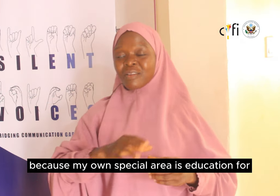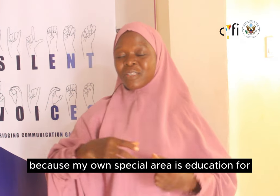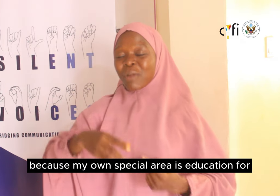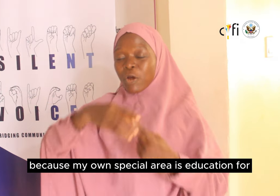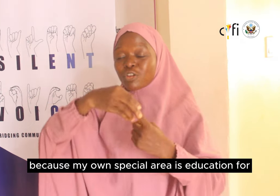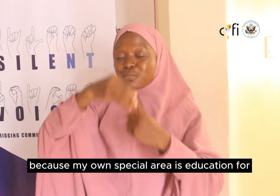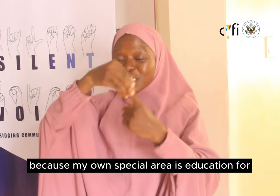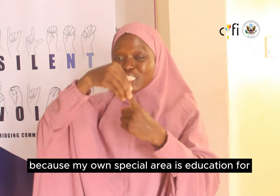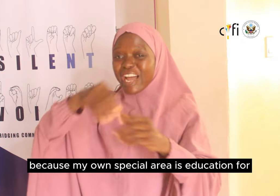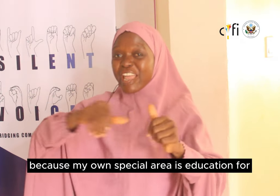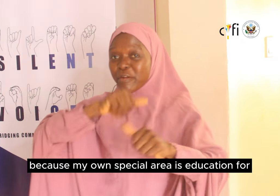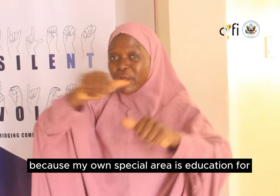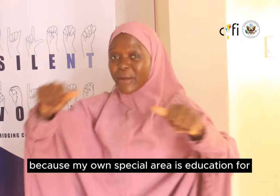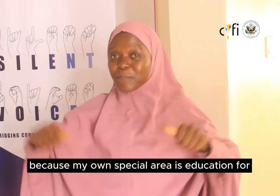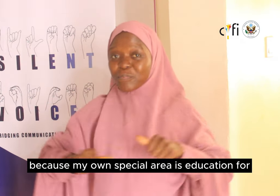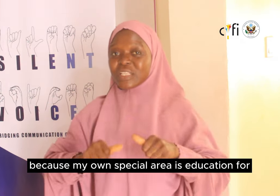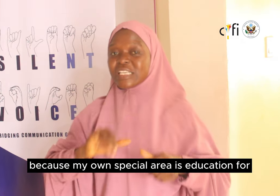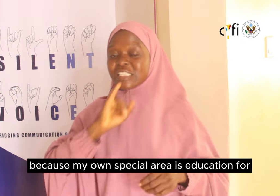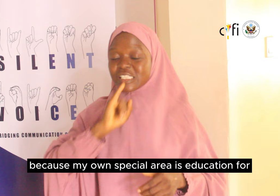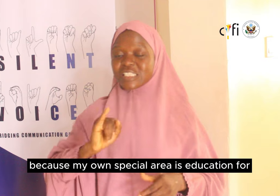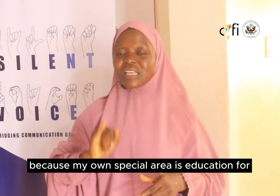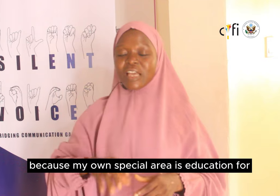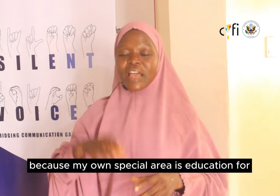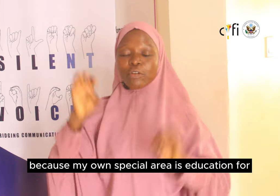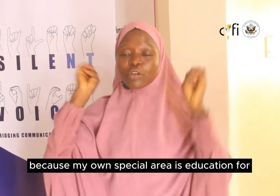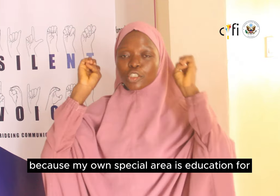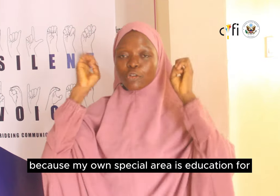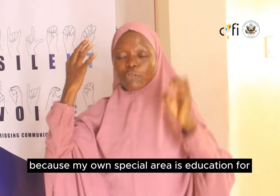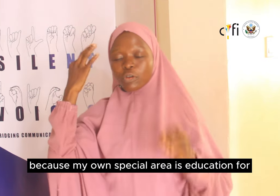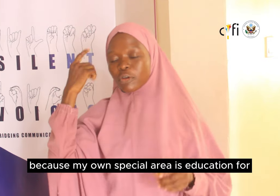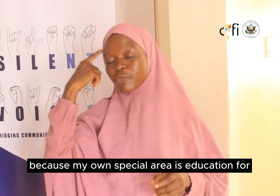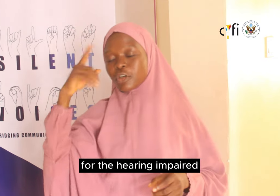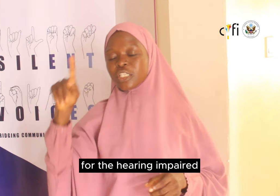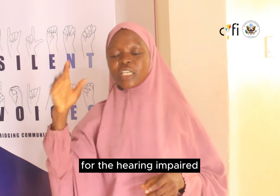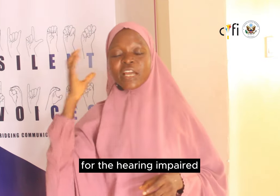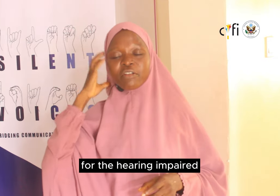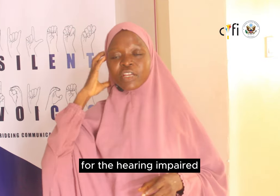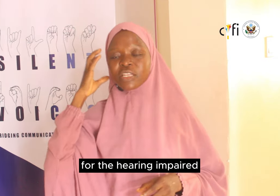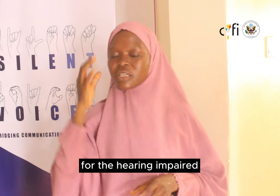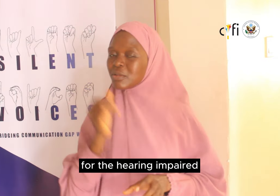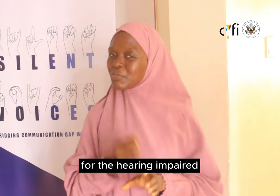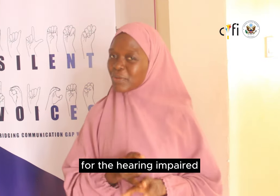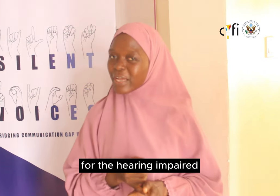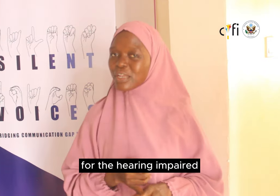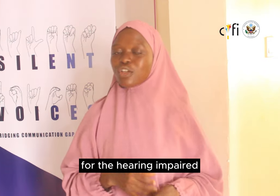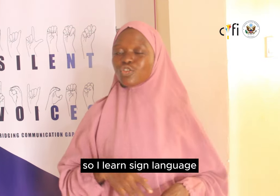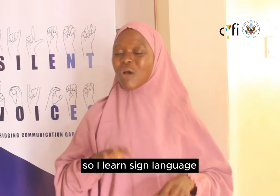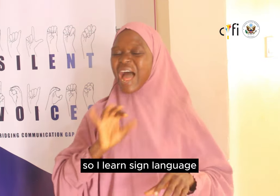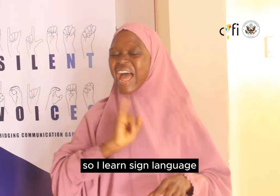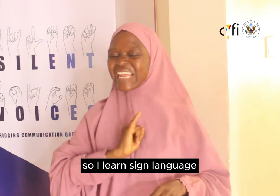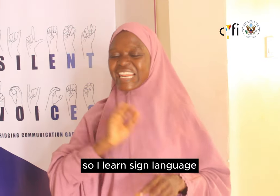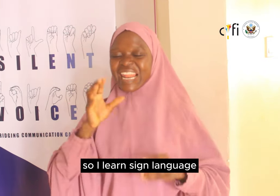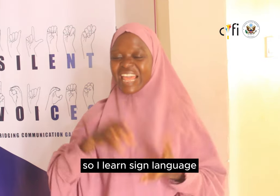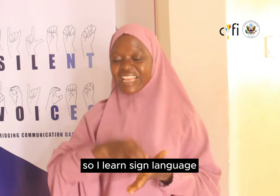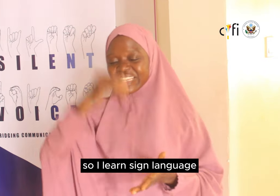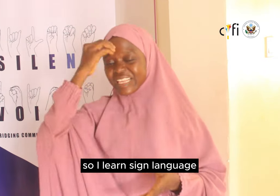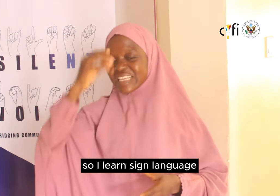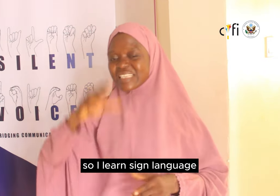in my own special area is education for the hearing impaired. So I learned